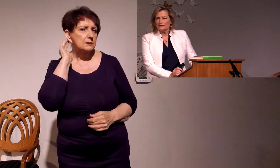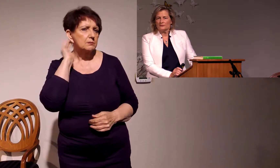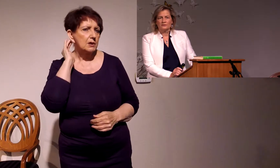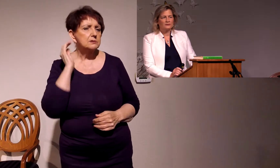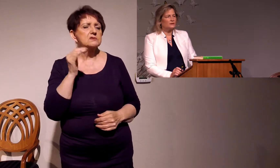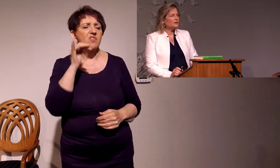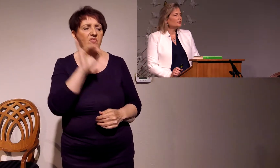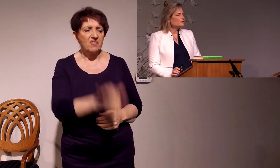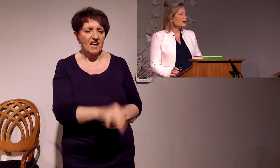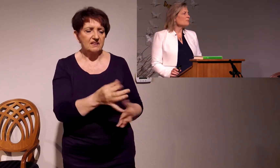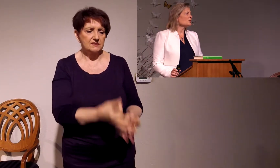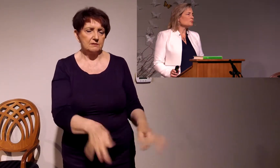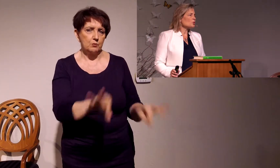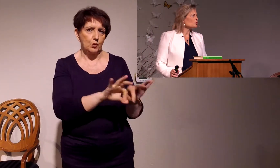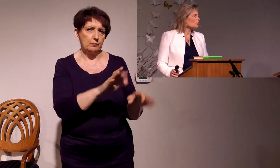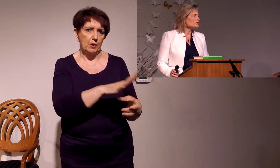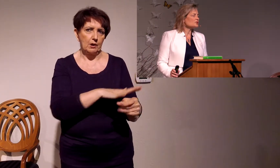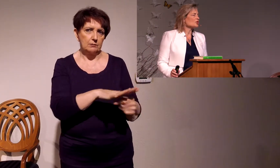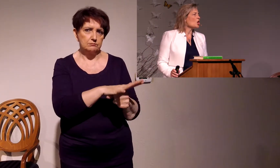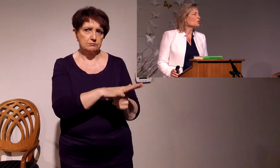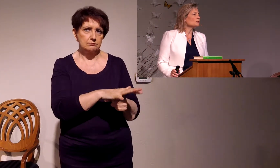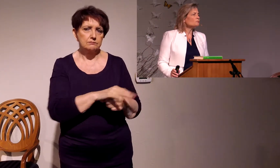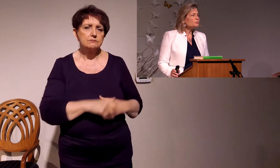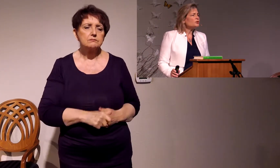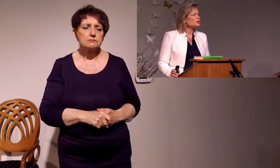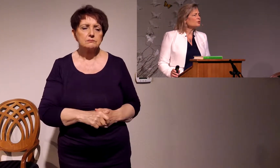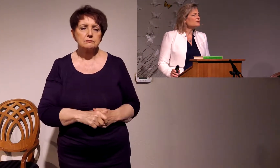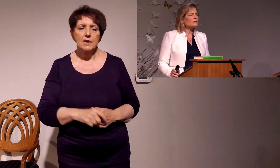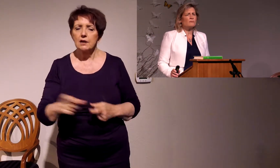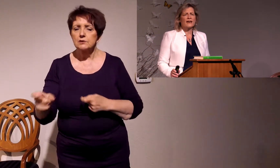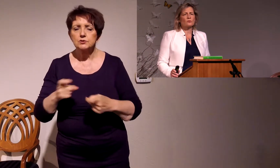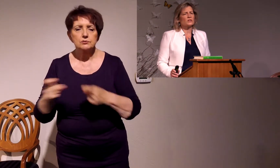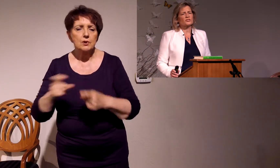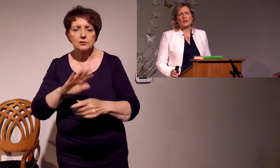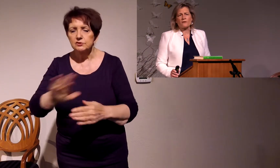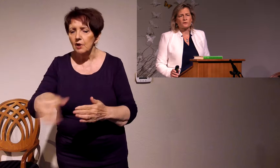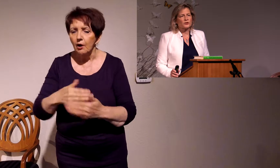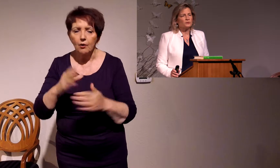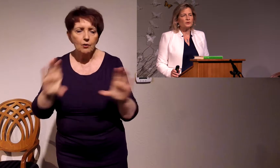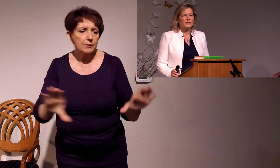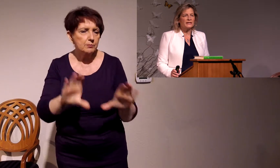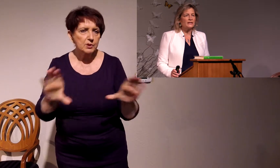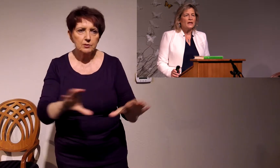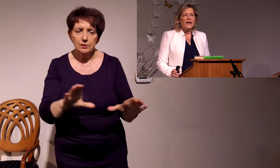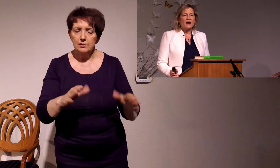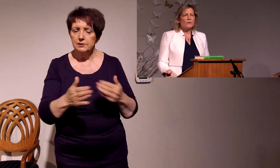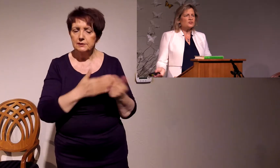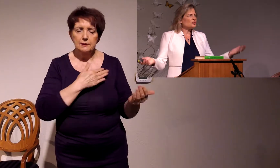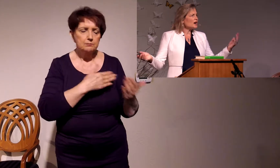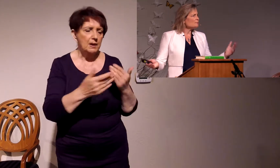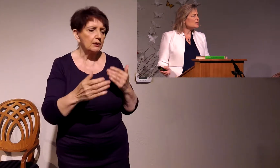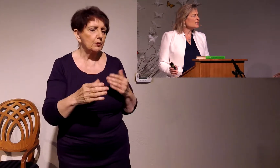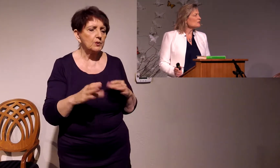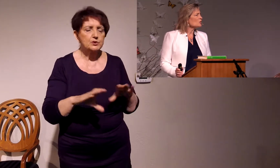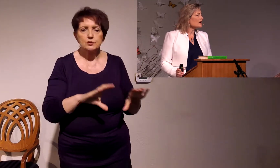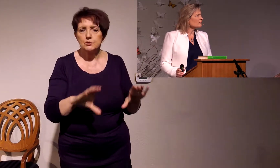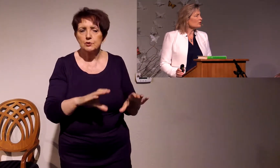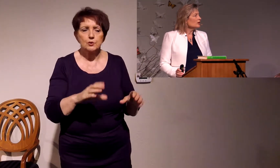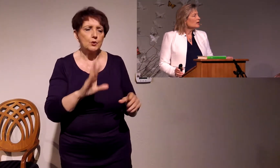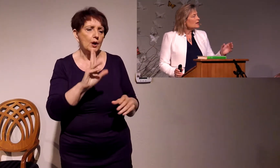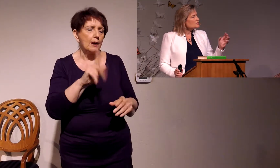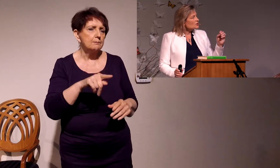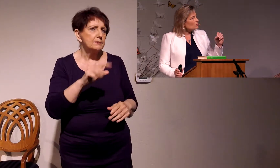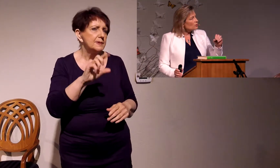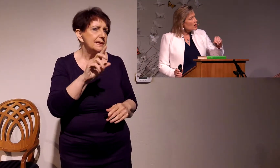motherboard. That motherboard runs the whole computer. Doesn't matter what software you put in it, how much you update it,